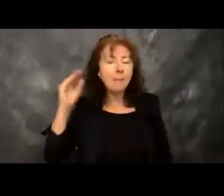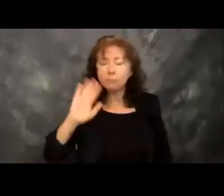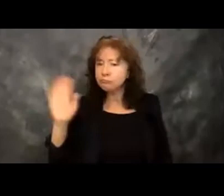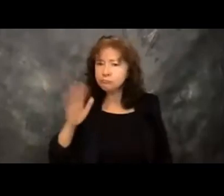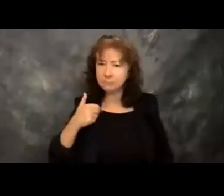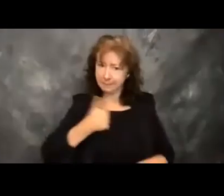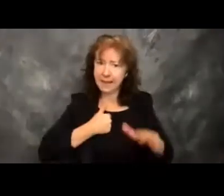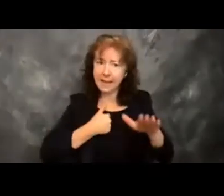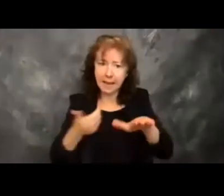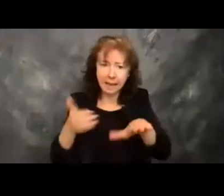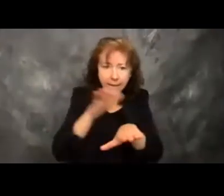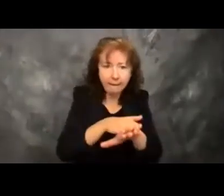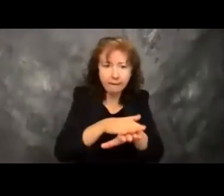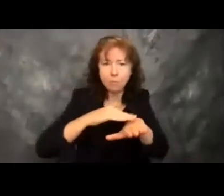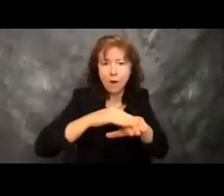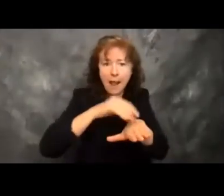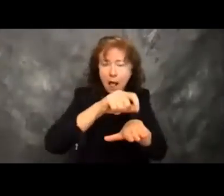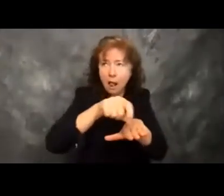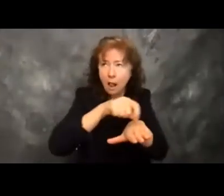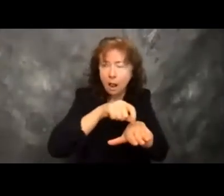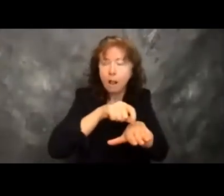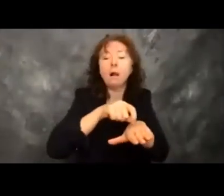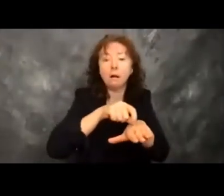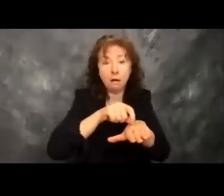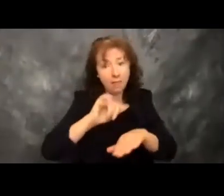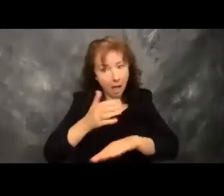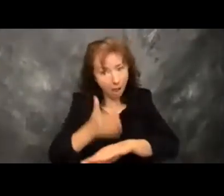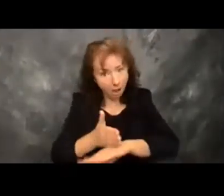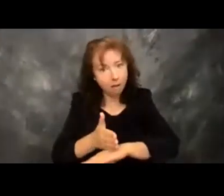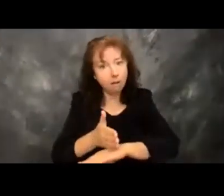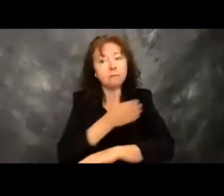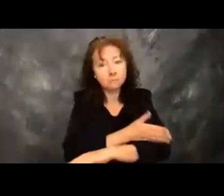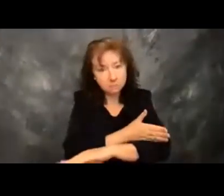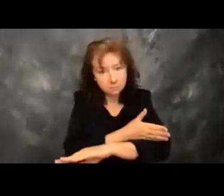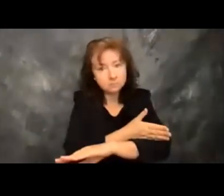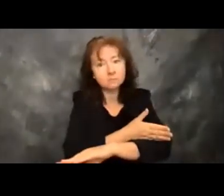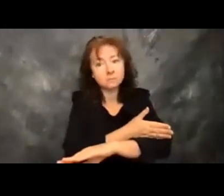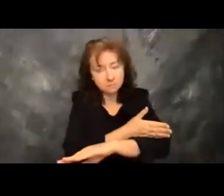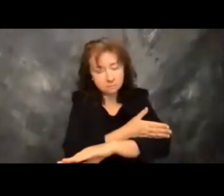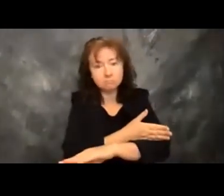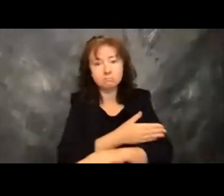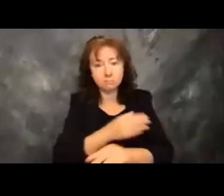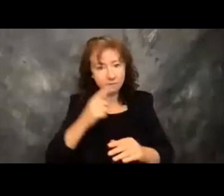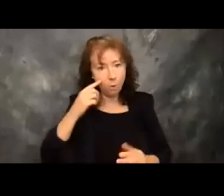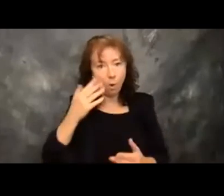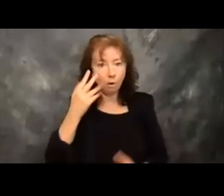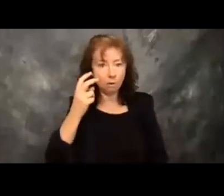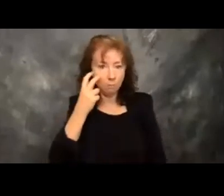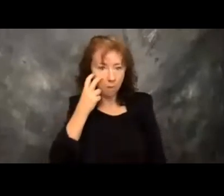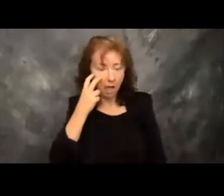So this was a very big step forward during the recent years that we have.